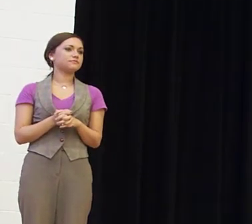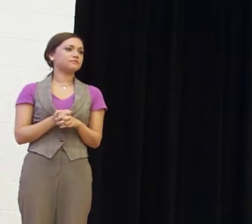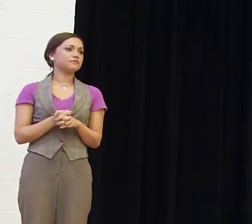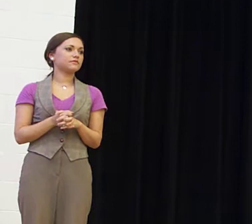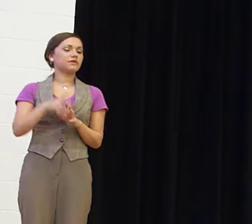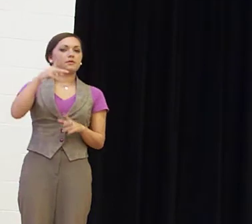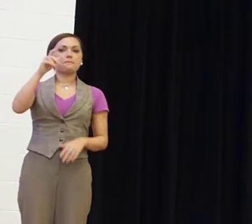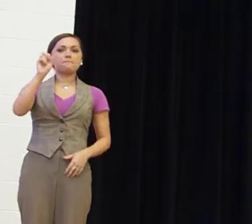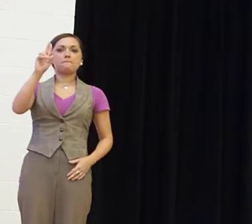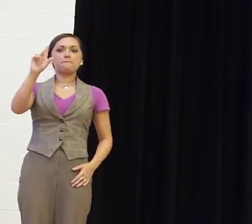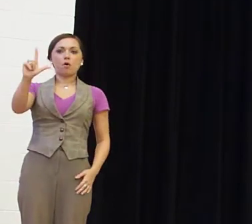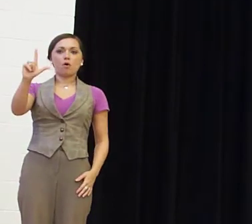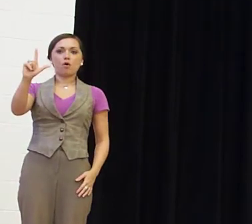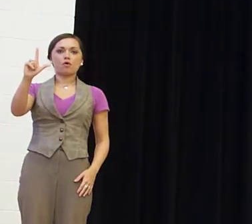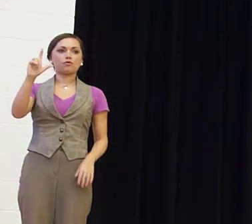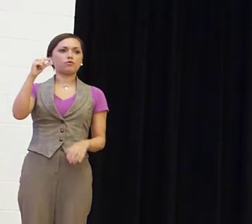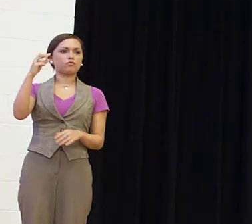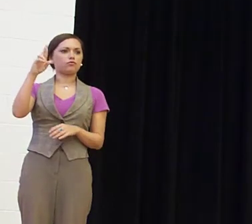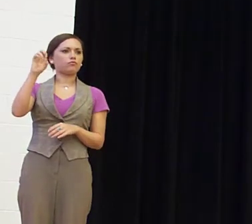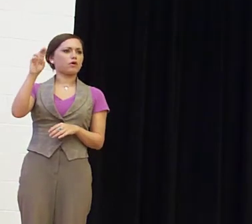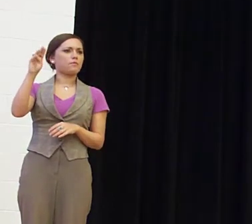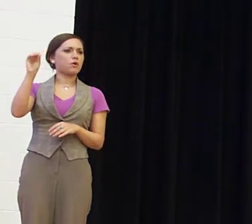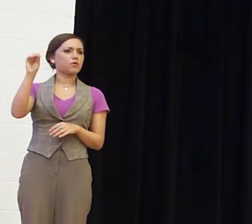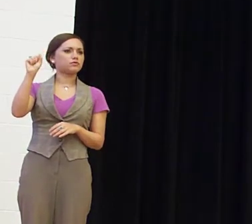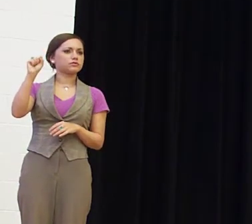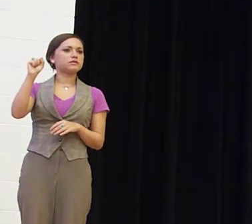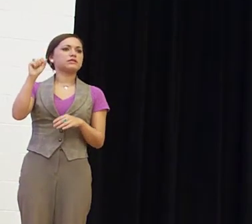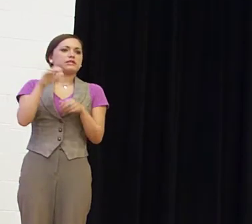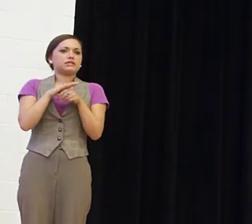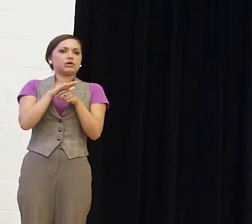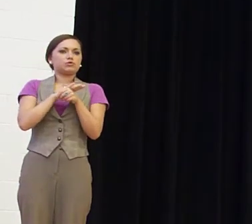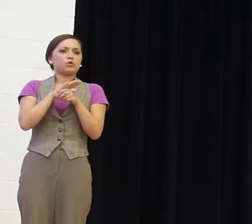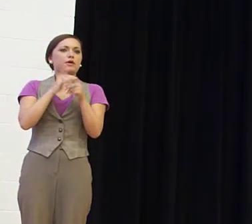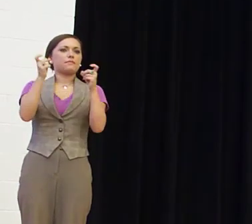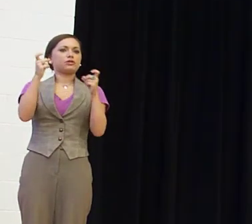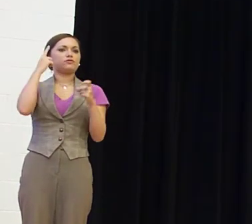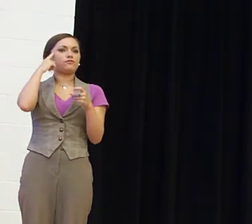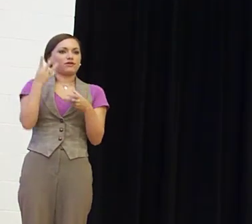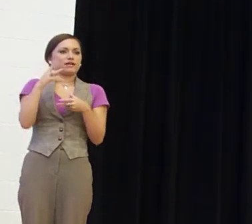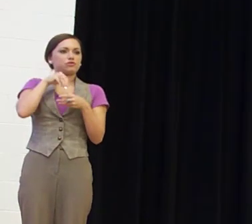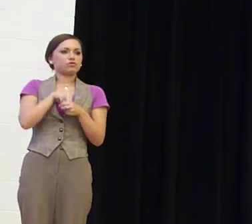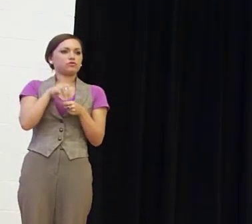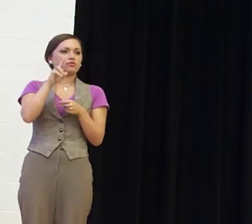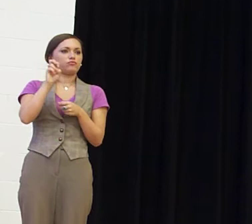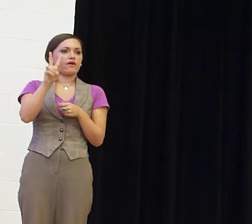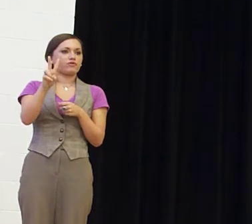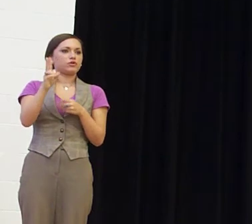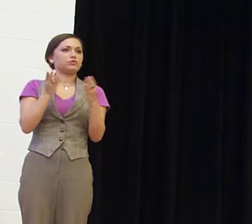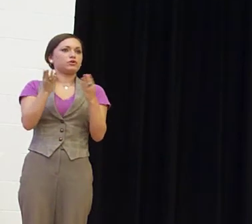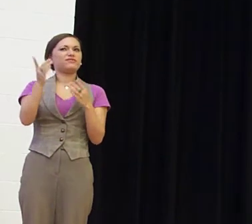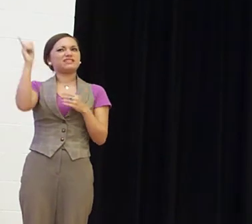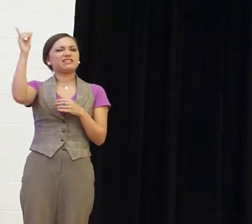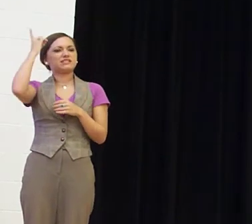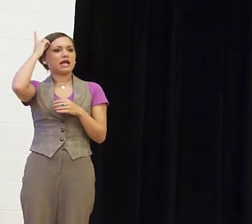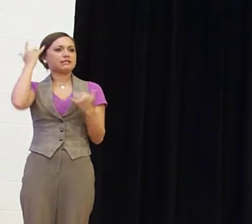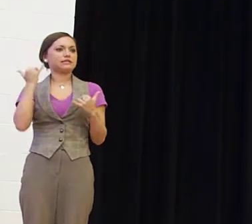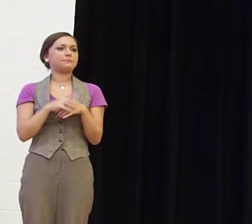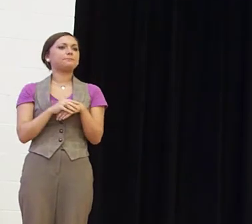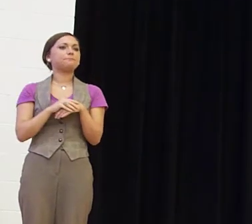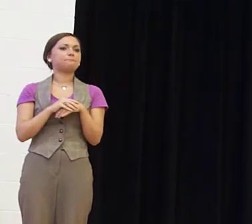Paul Ramos, Territory Manager for the Internal Revenue Service, joining us from Dallas today.